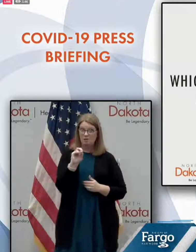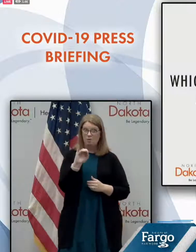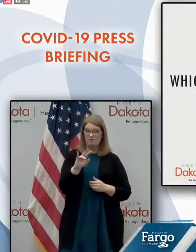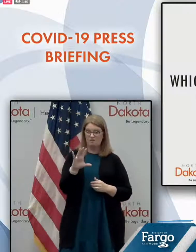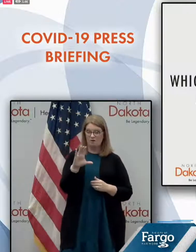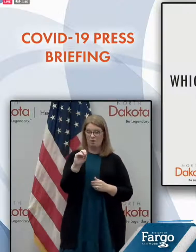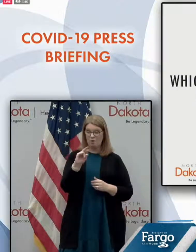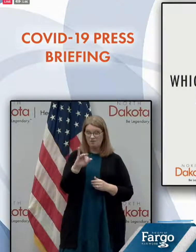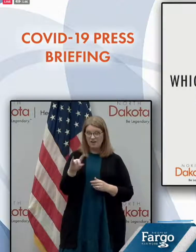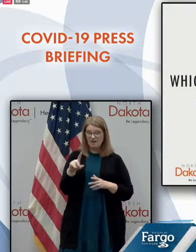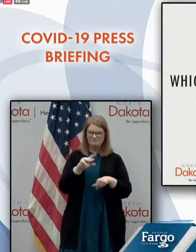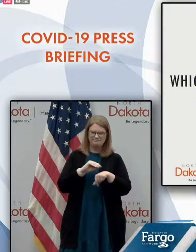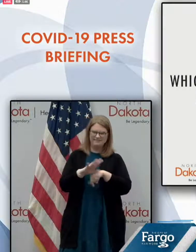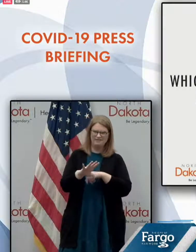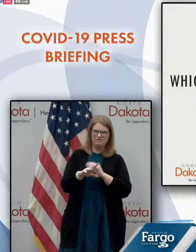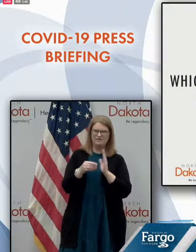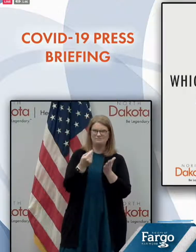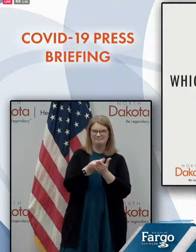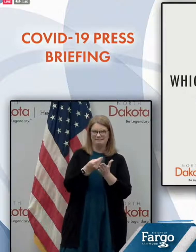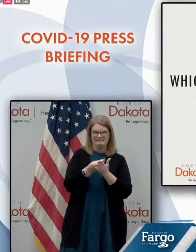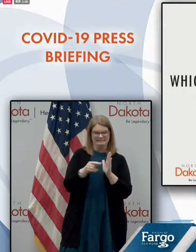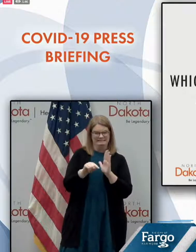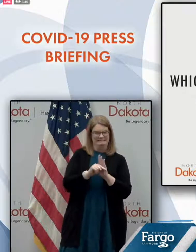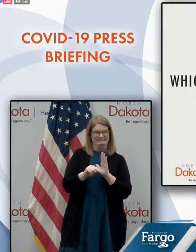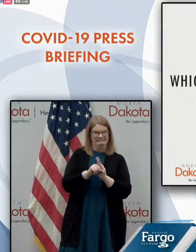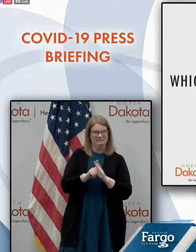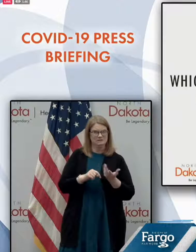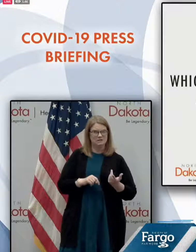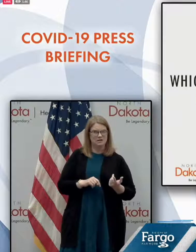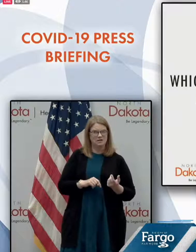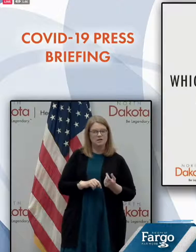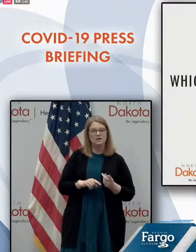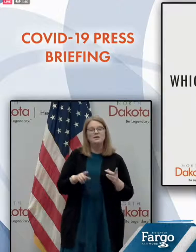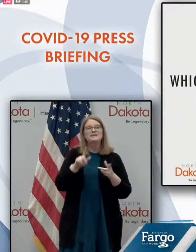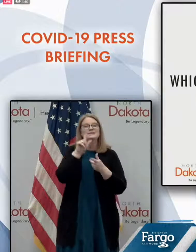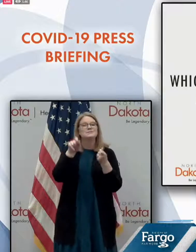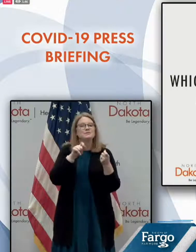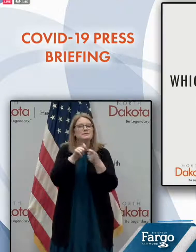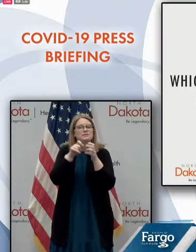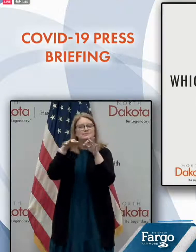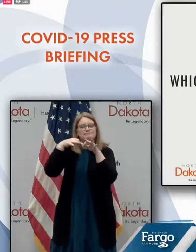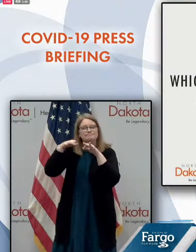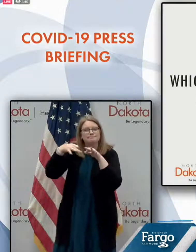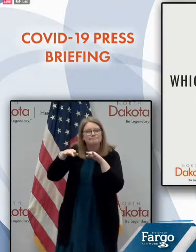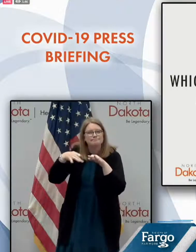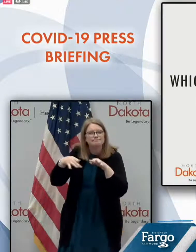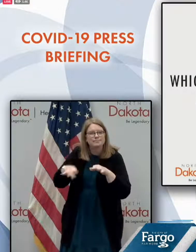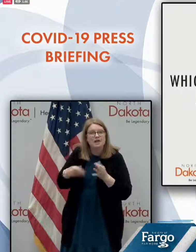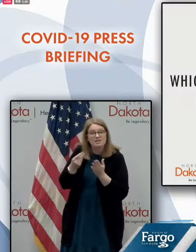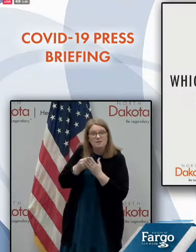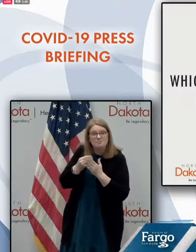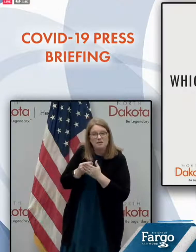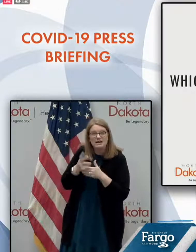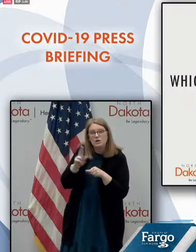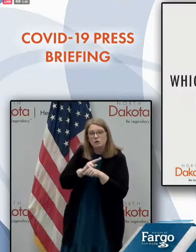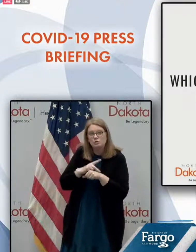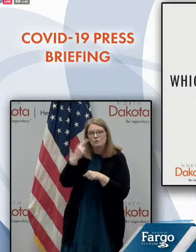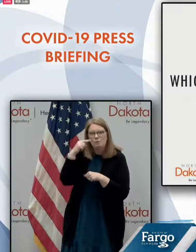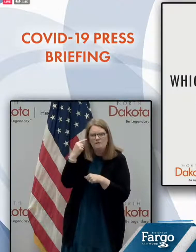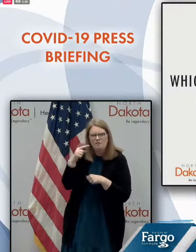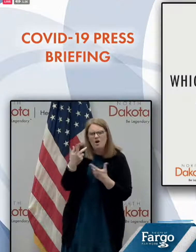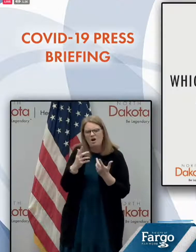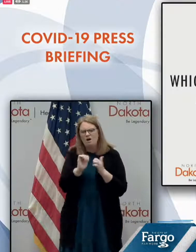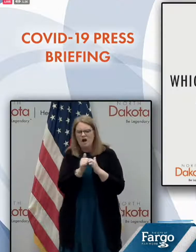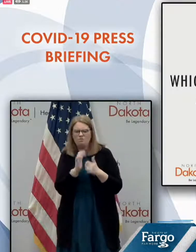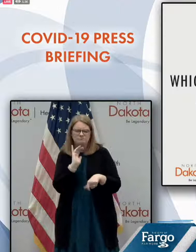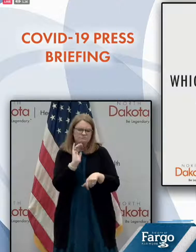COVID-19. The applicant must demonstrate how the grant funds will directly decrease the spread of infection in the business place.